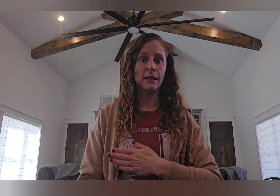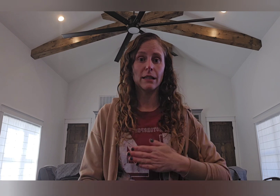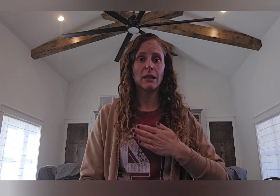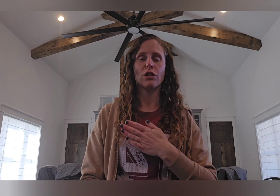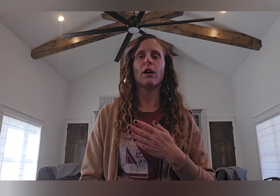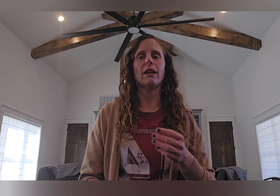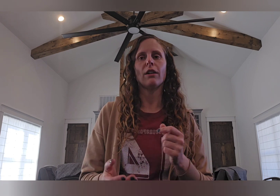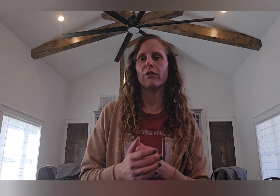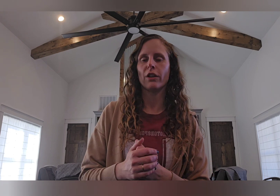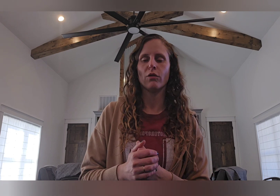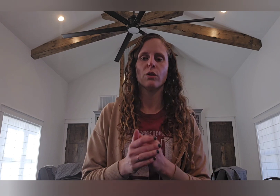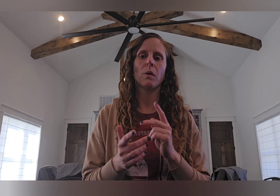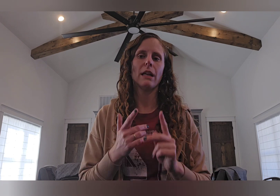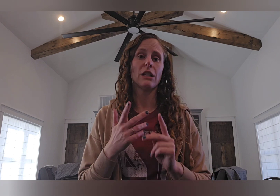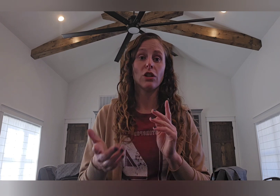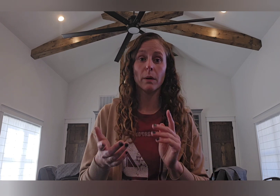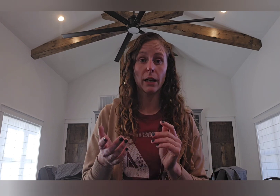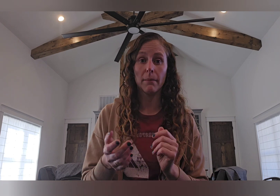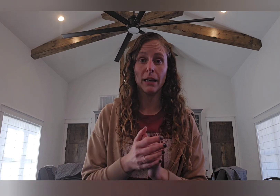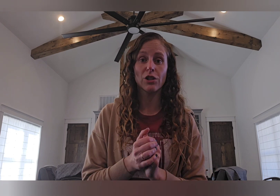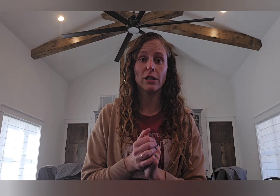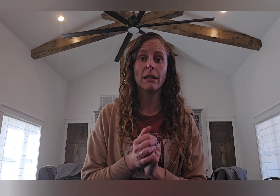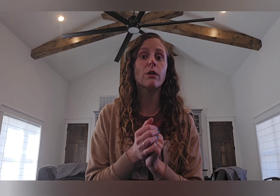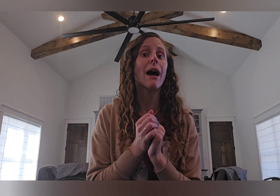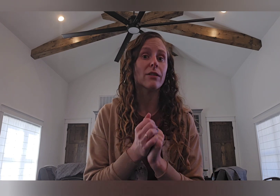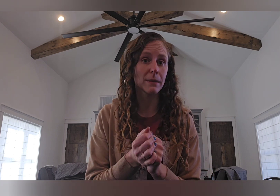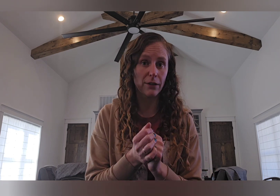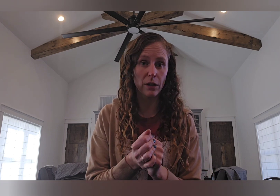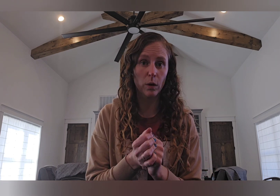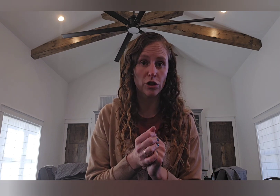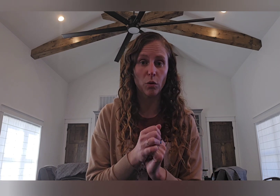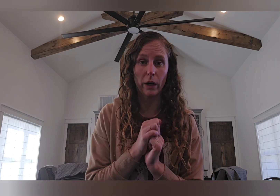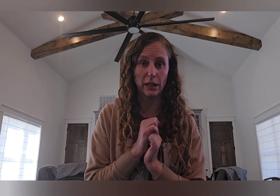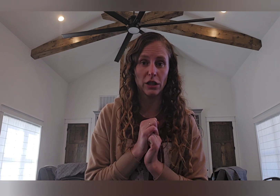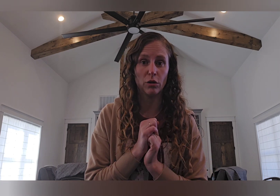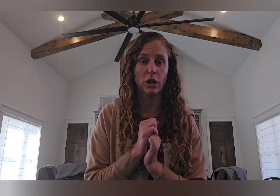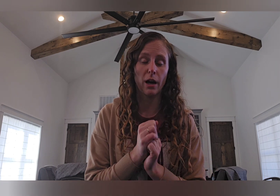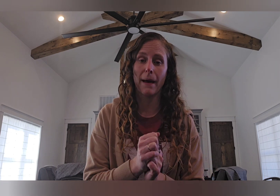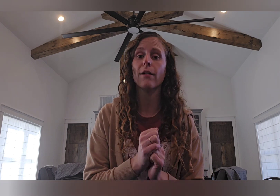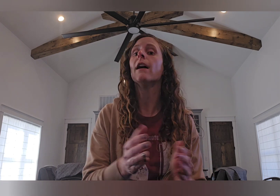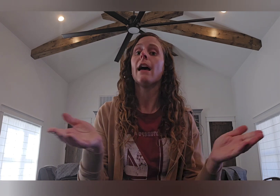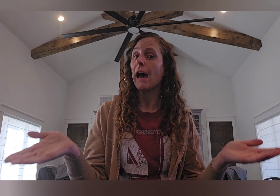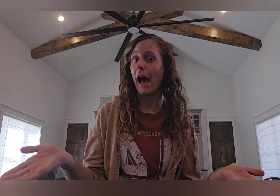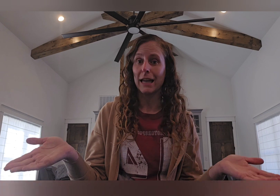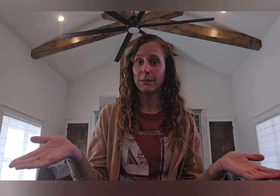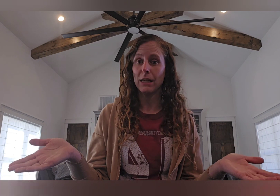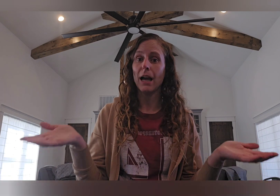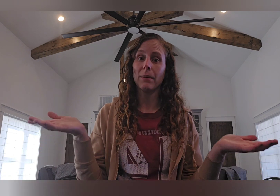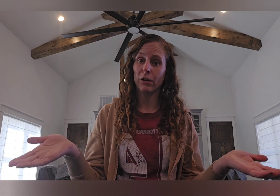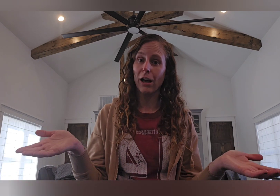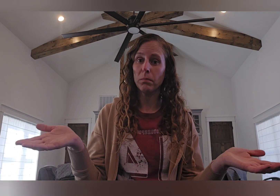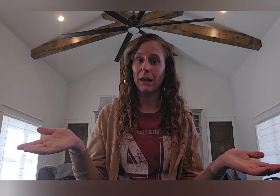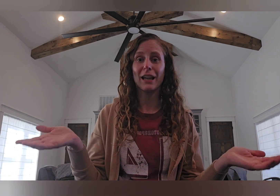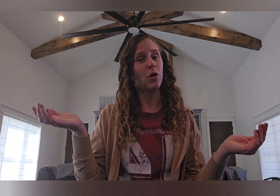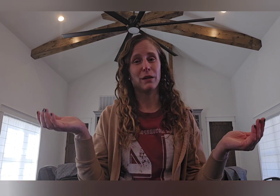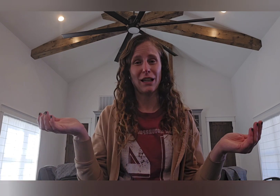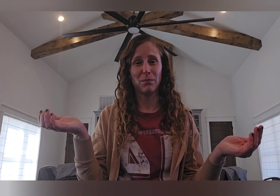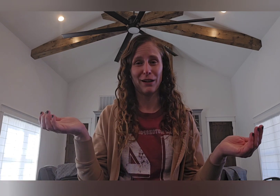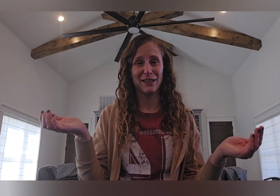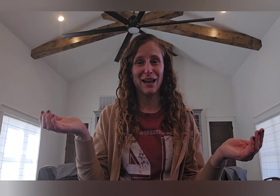please. So kind of look for those 1 and 2 word combinations. If you have specific words you're wanting to talk about, ask me. I'm here to help, and I hope these help you guys